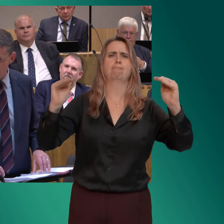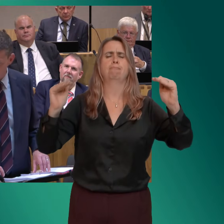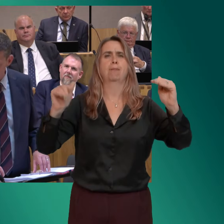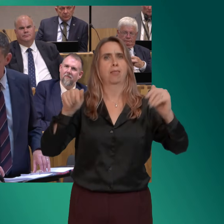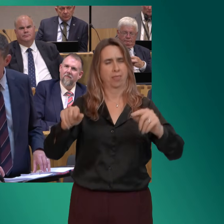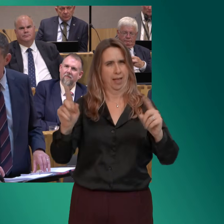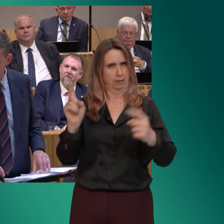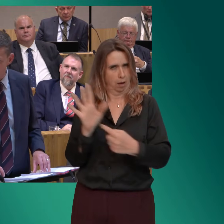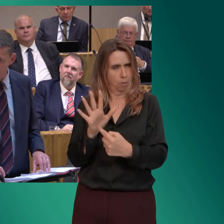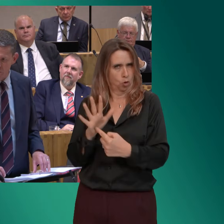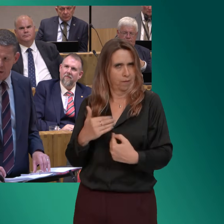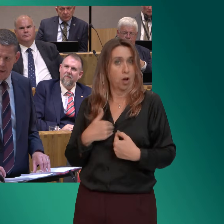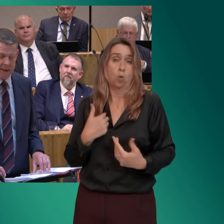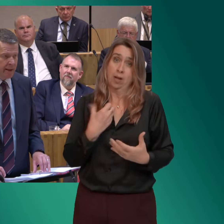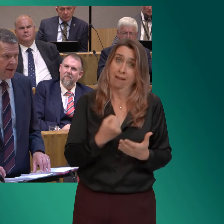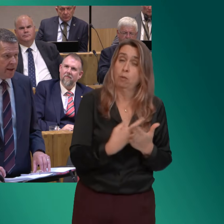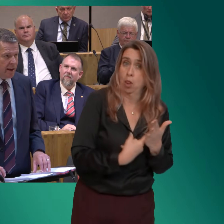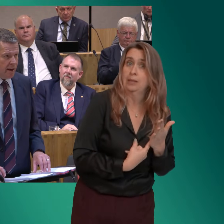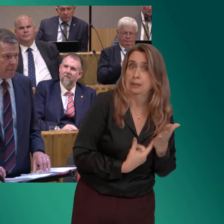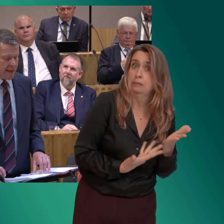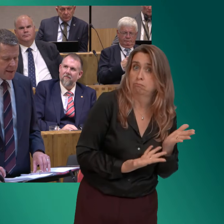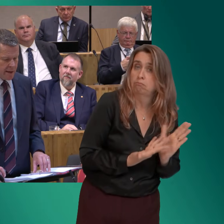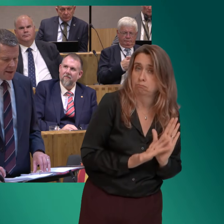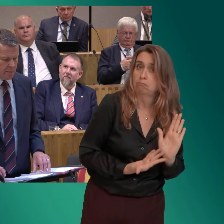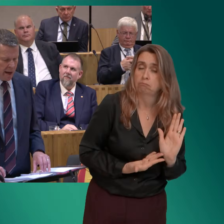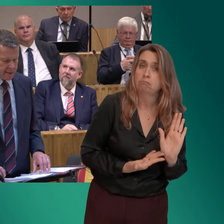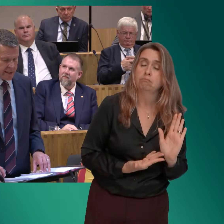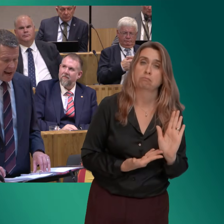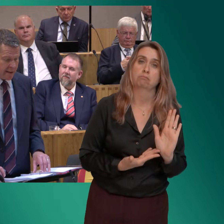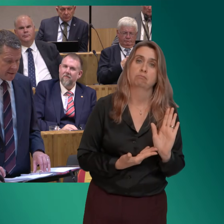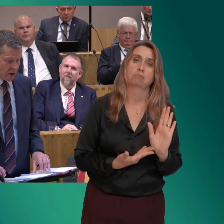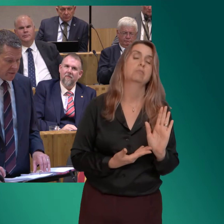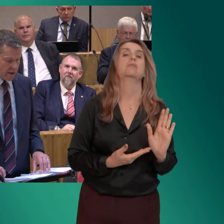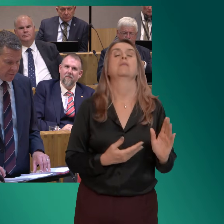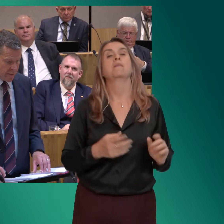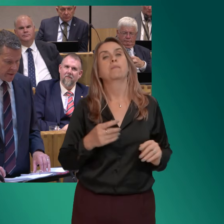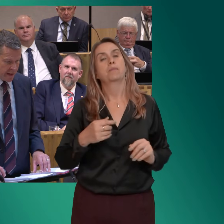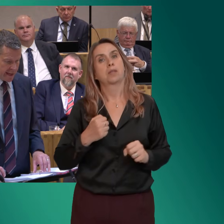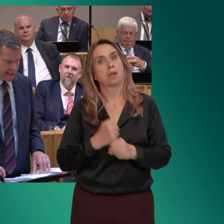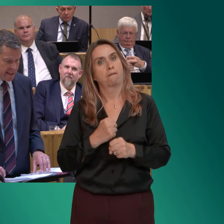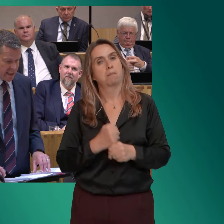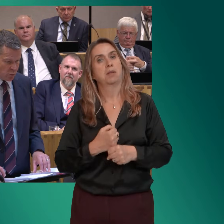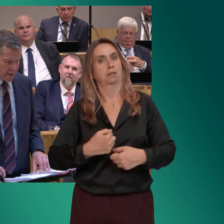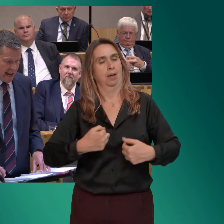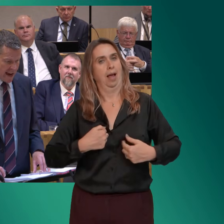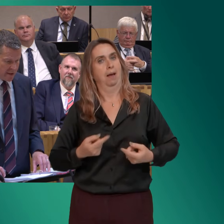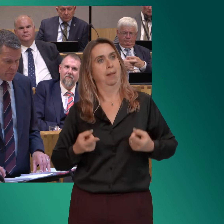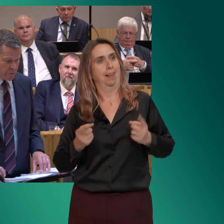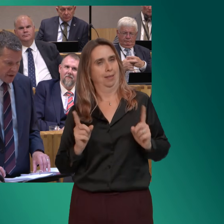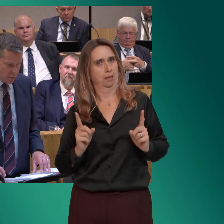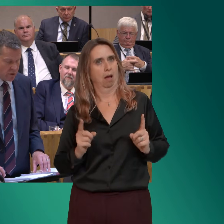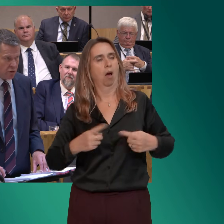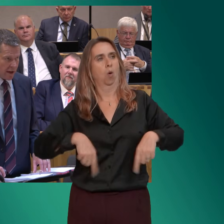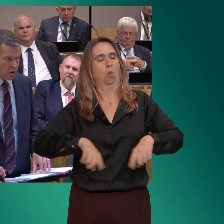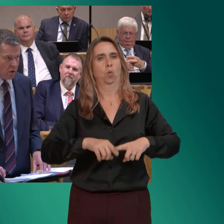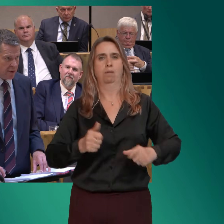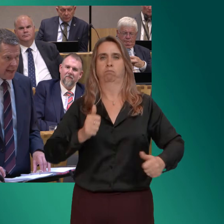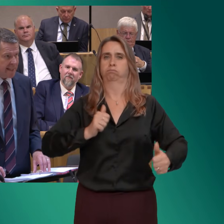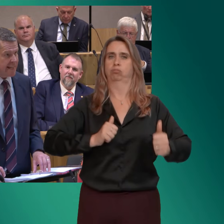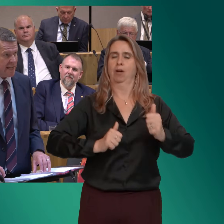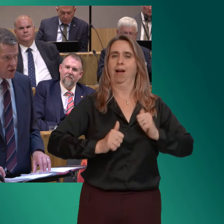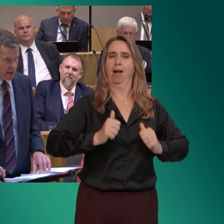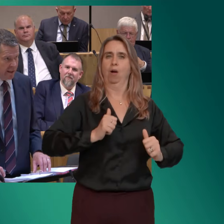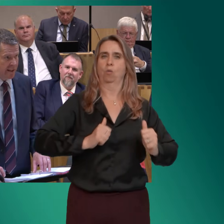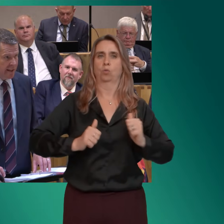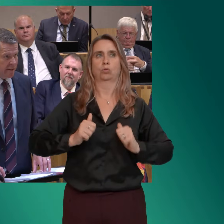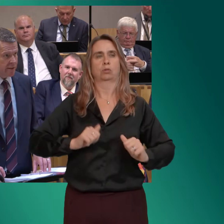well as a policy of my party and of the government that I lead. We have a proud record as